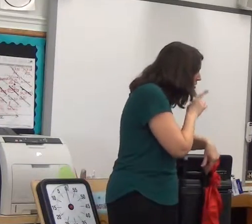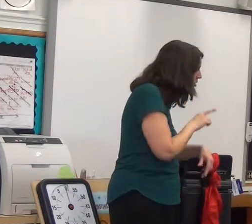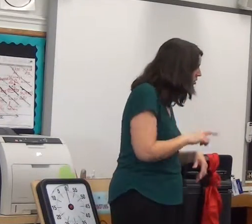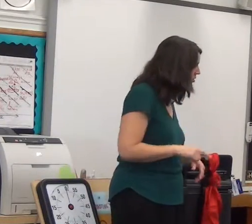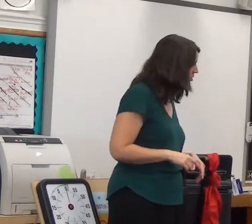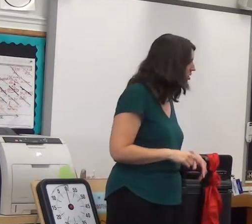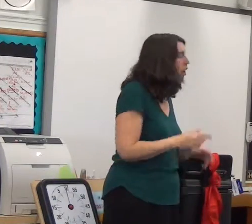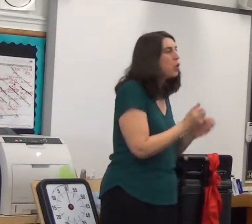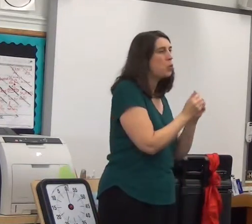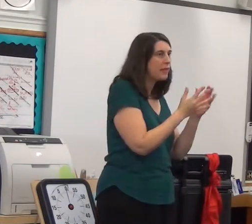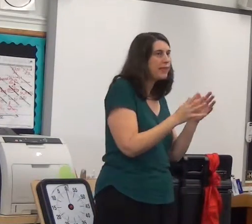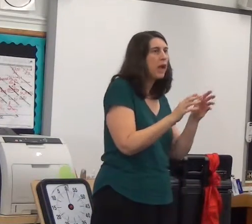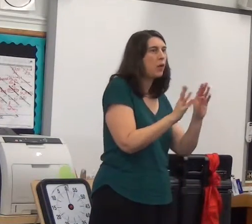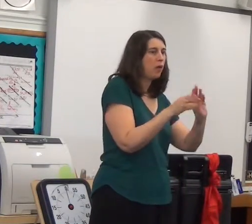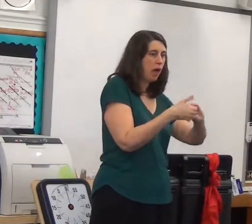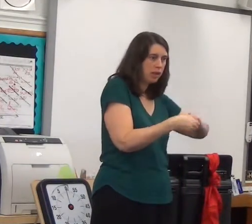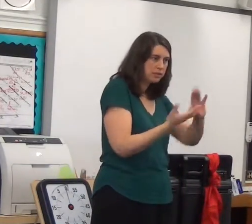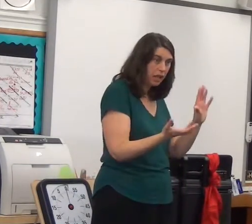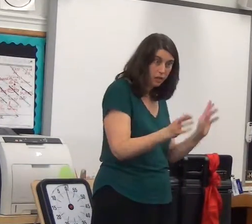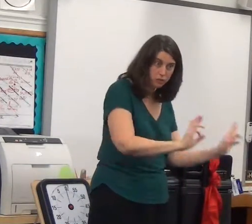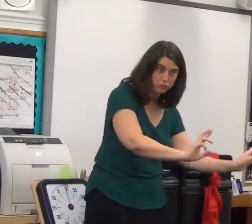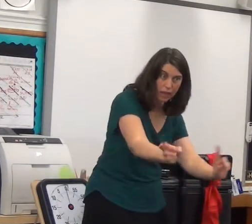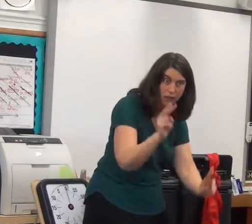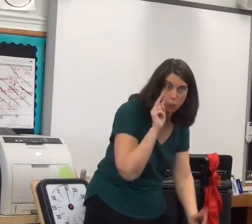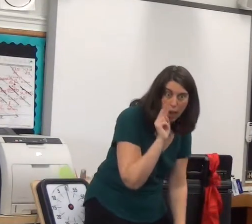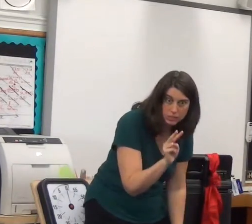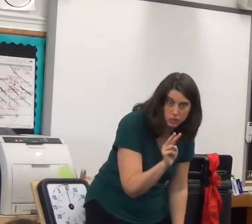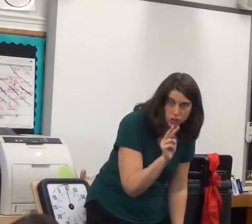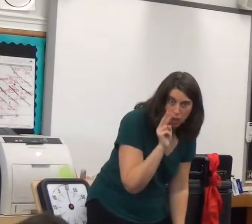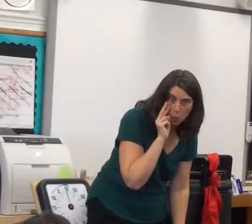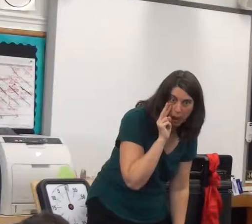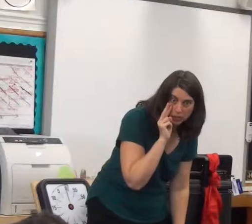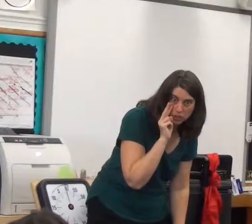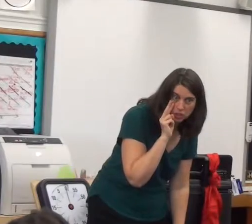it. Is everyone ready?